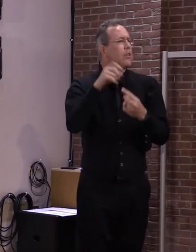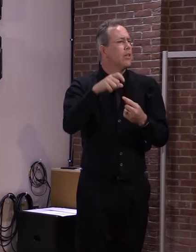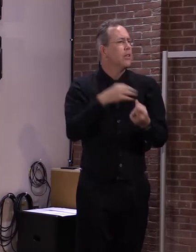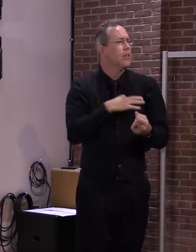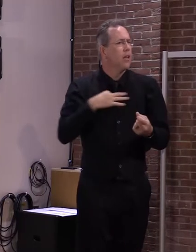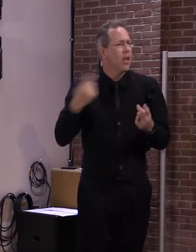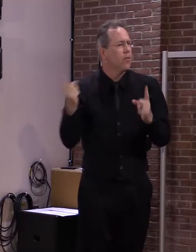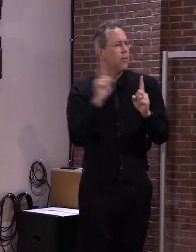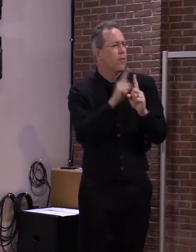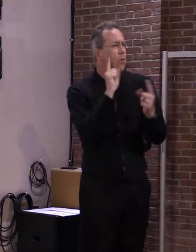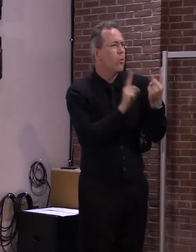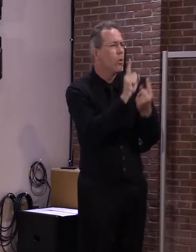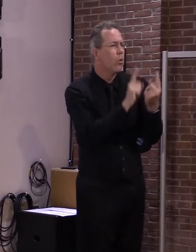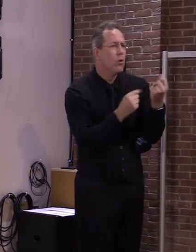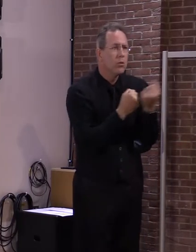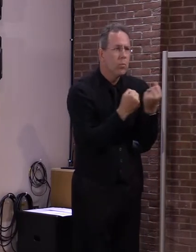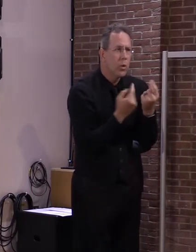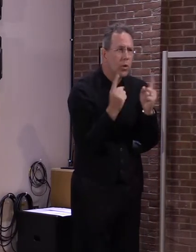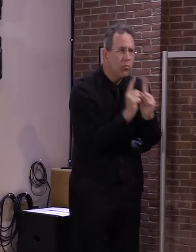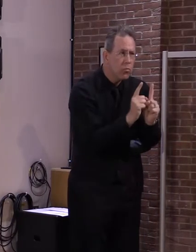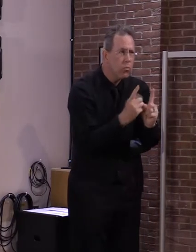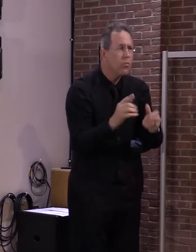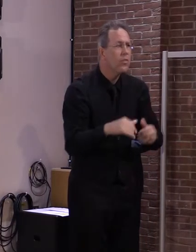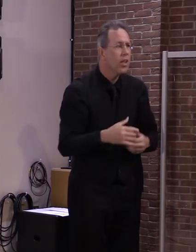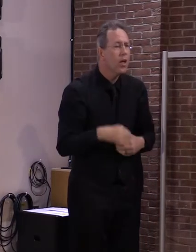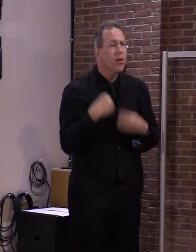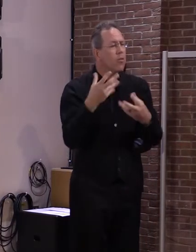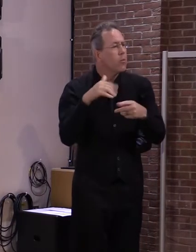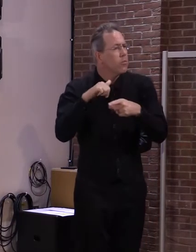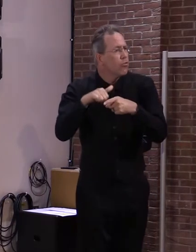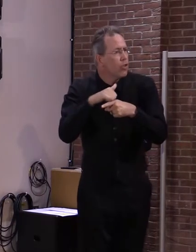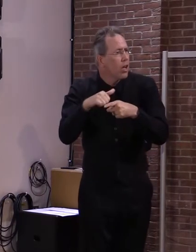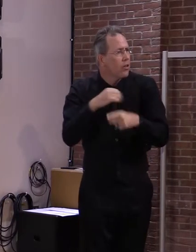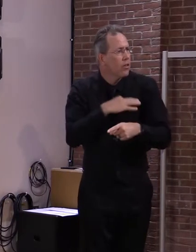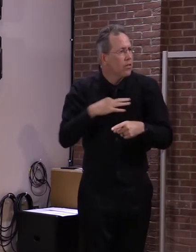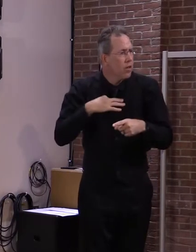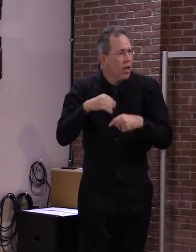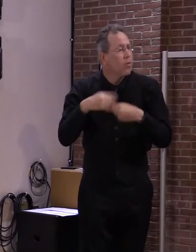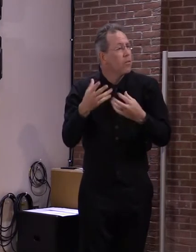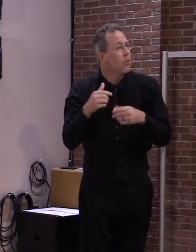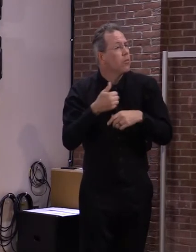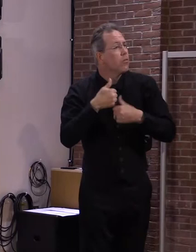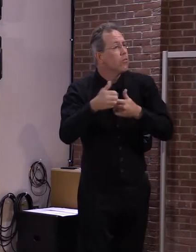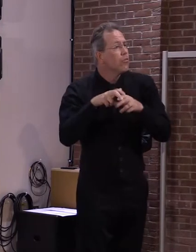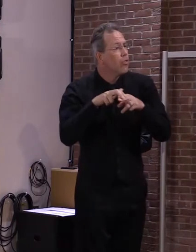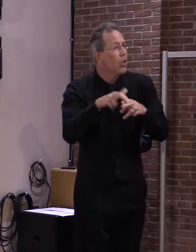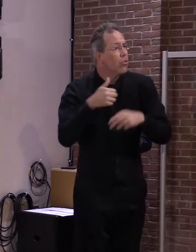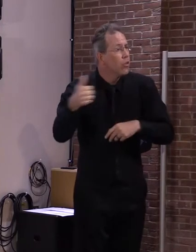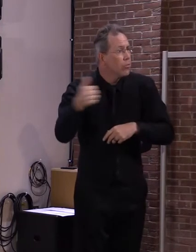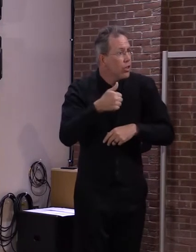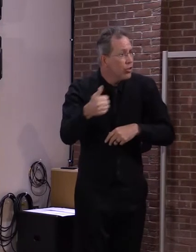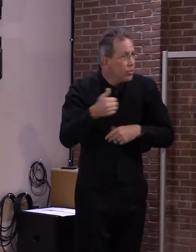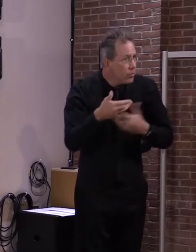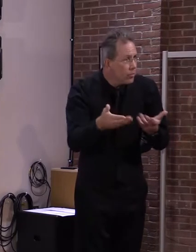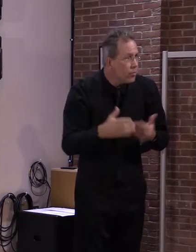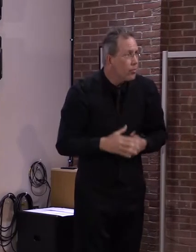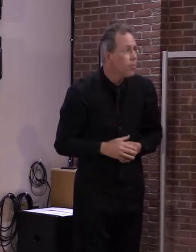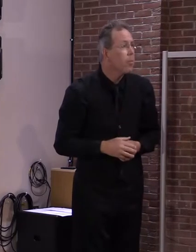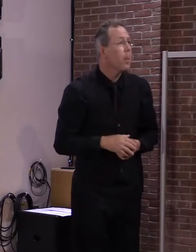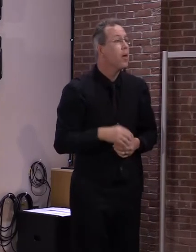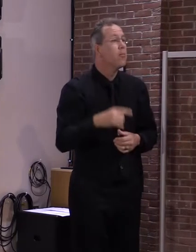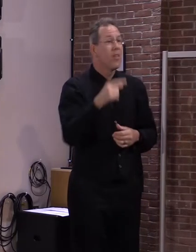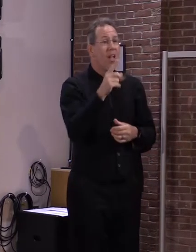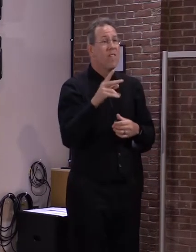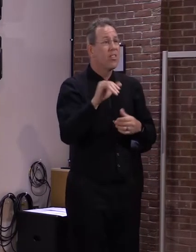equipment, staff training, supplies, or transportation options to help meet needs. In addition, over half of the funded programs are providing